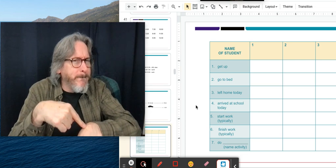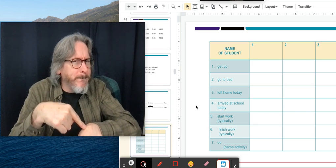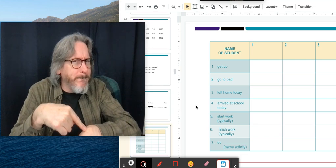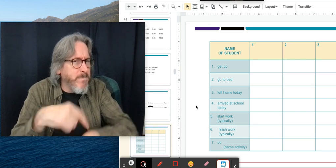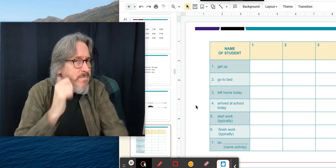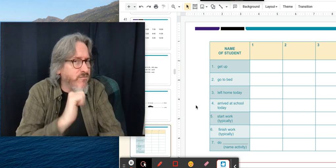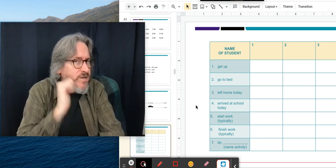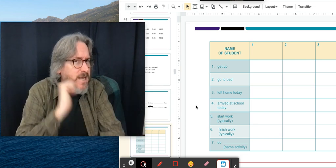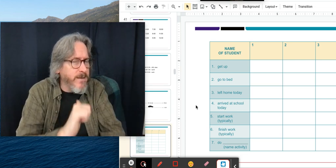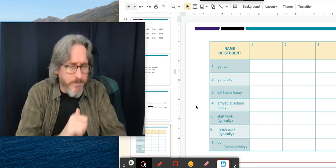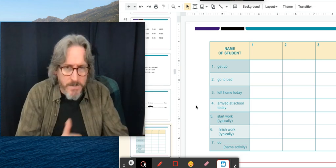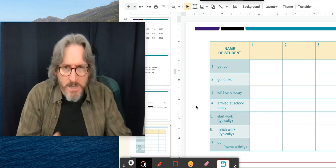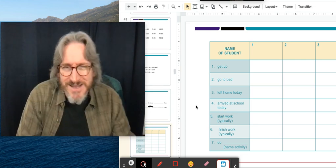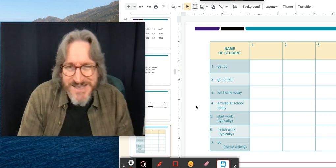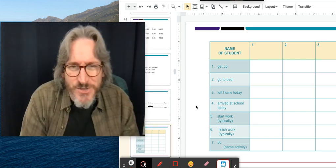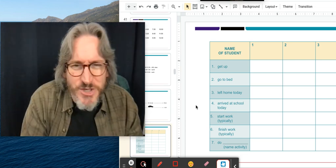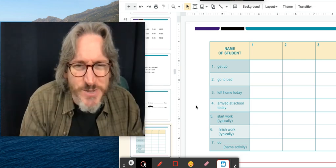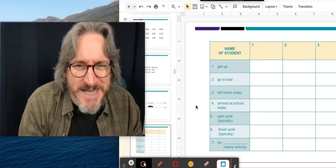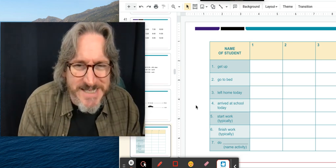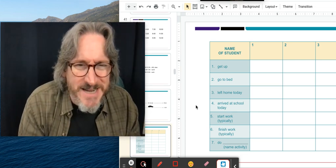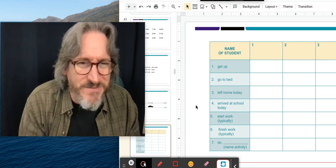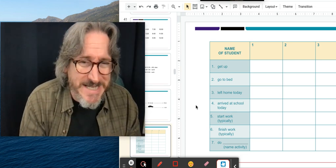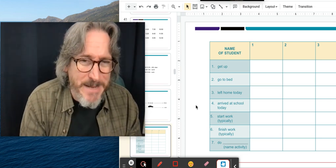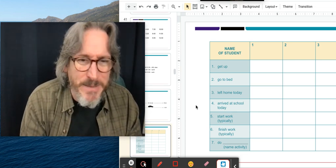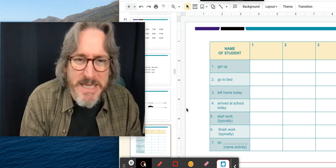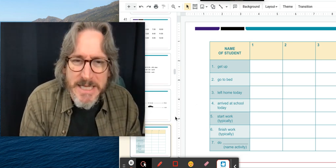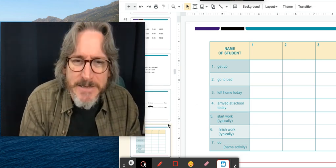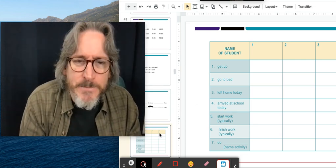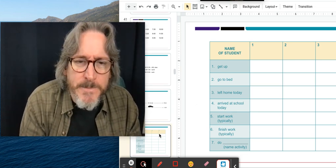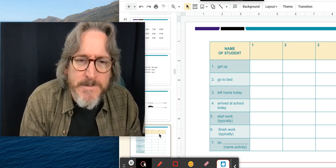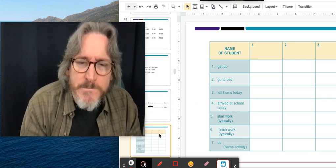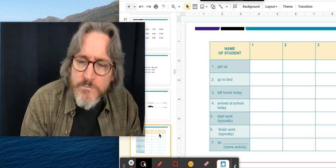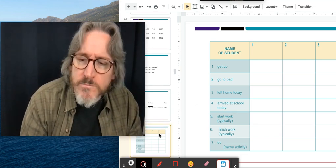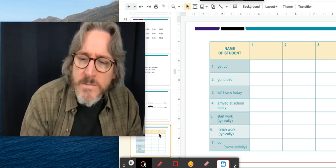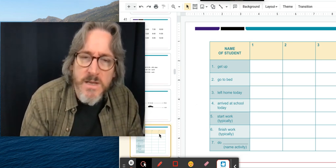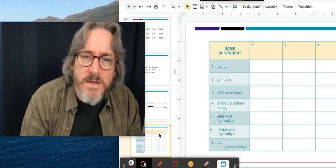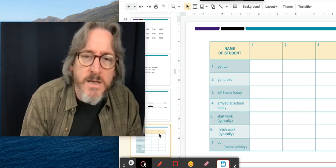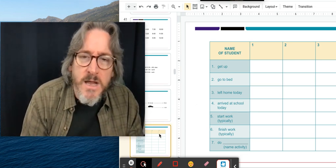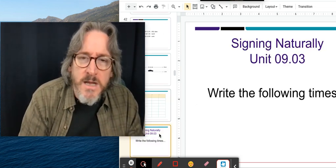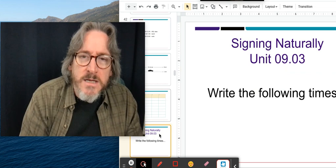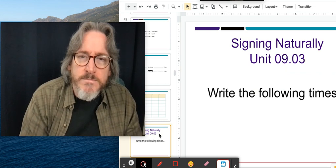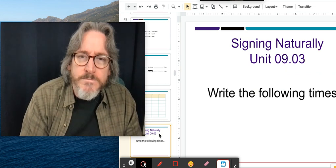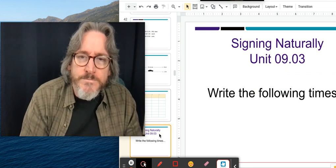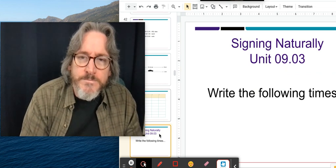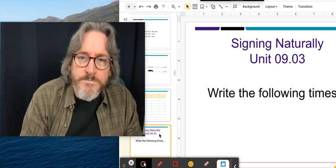time? Every day. So you could use that instead of typically.